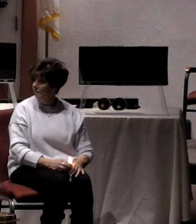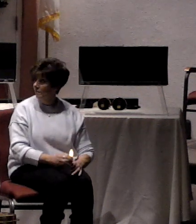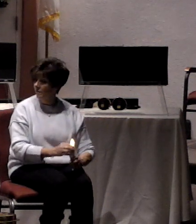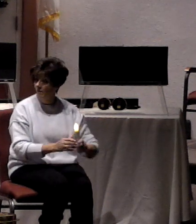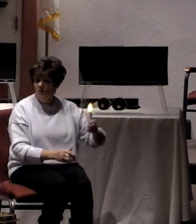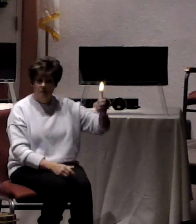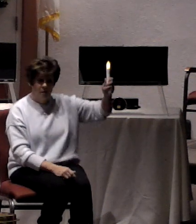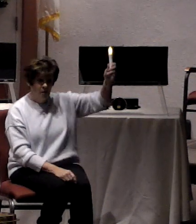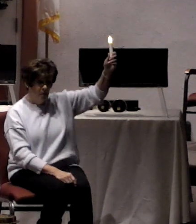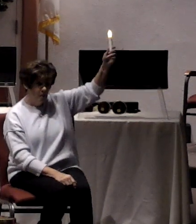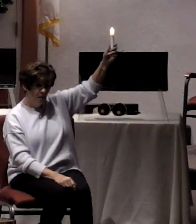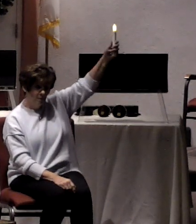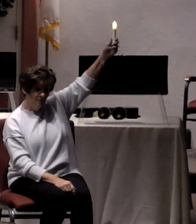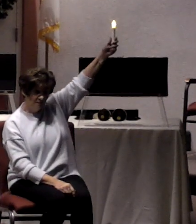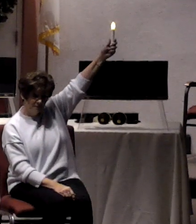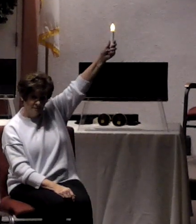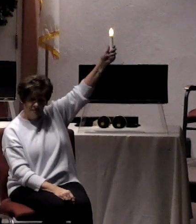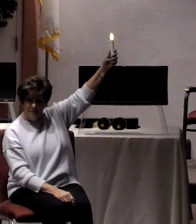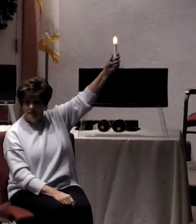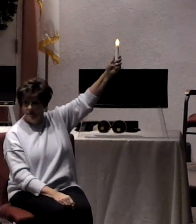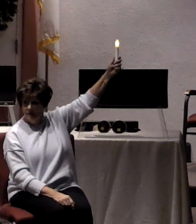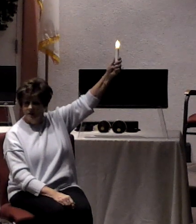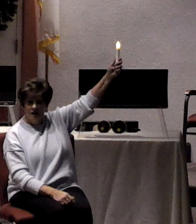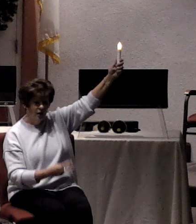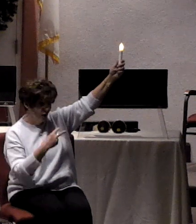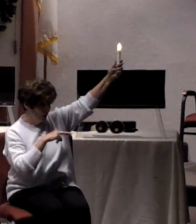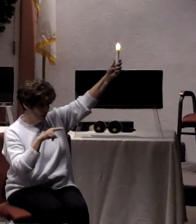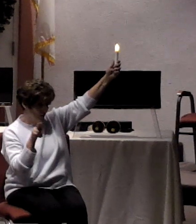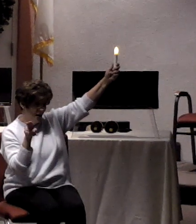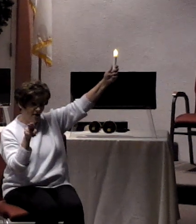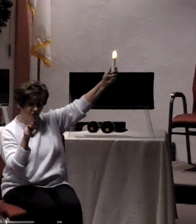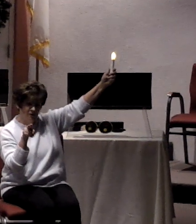Hold your candles up as high as is comfortable. Look around the room.